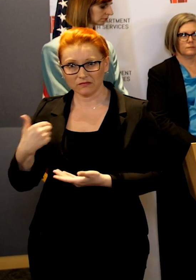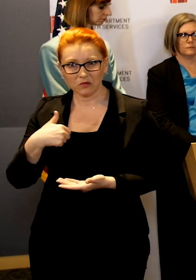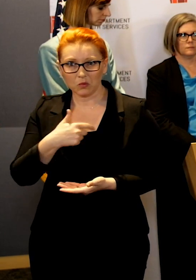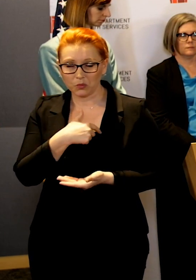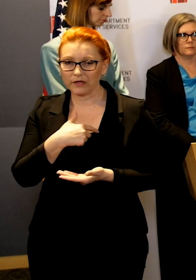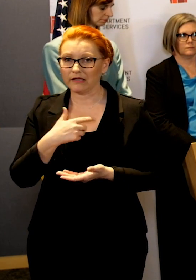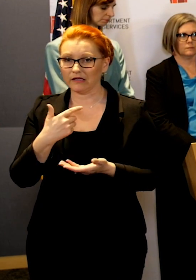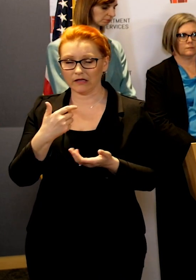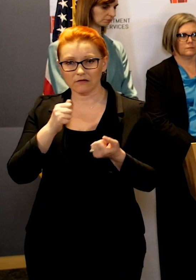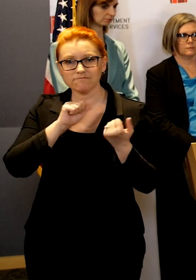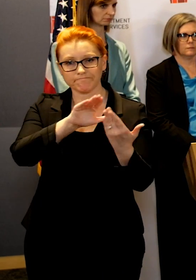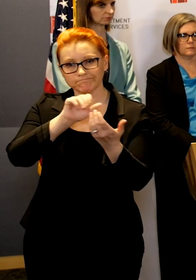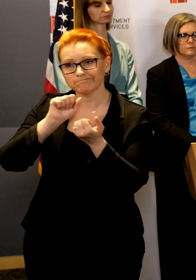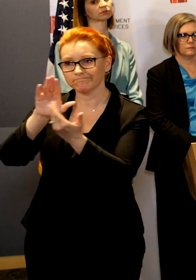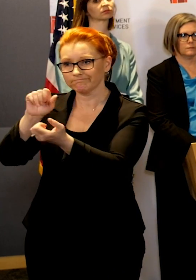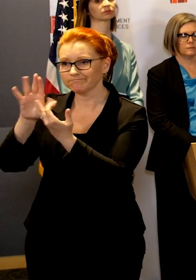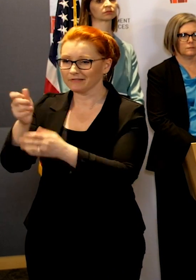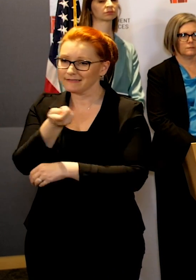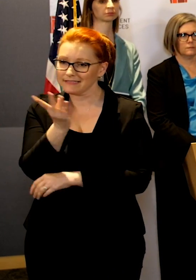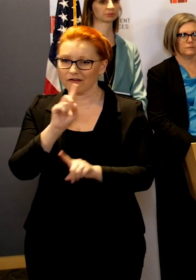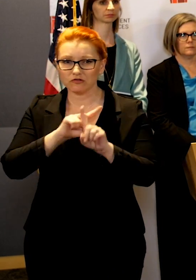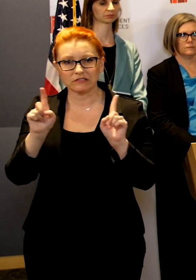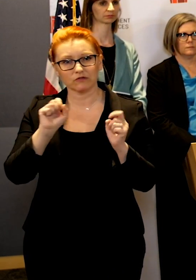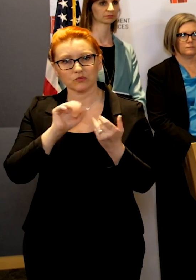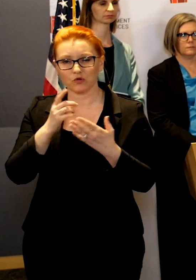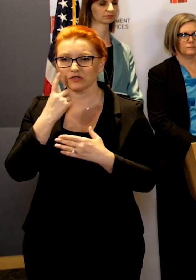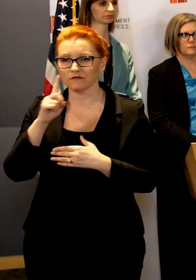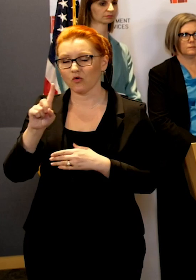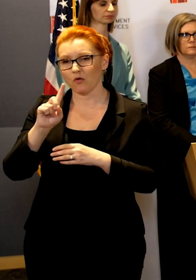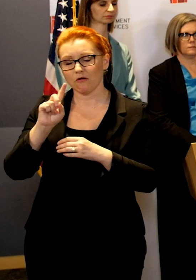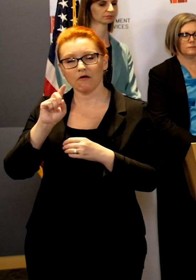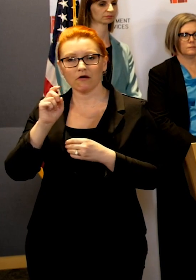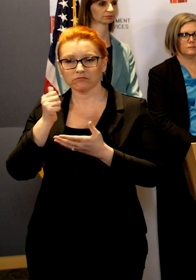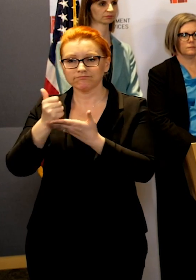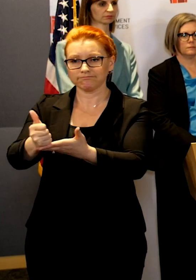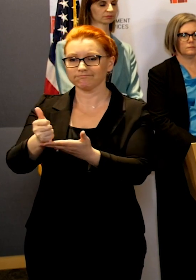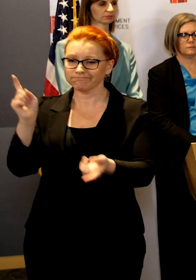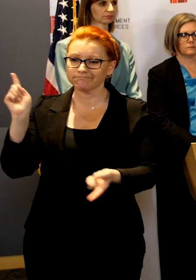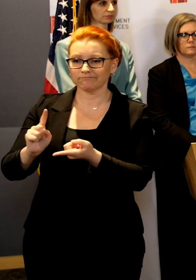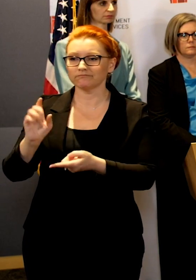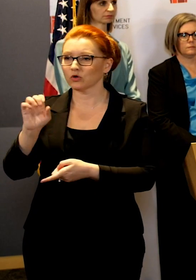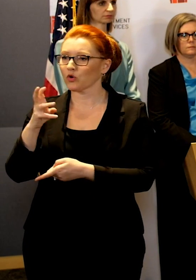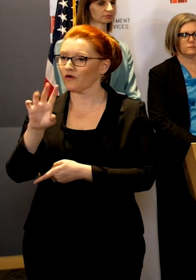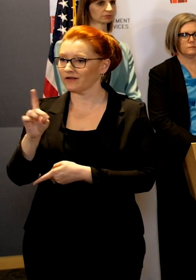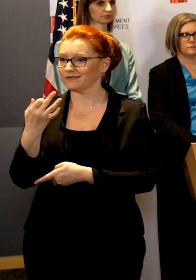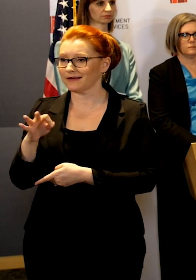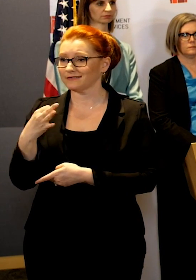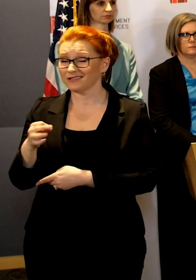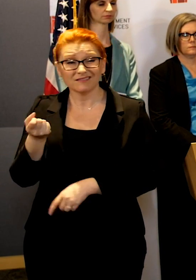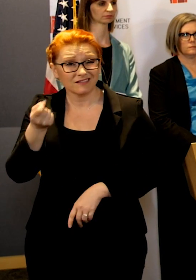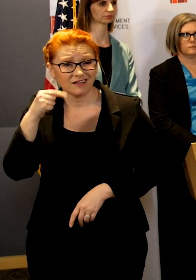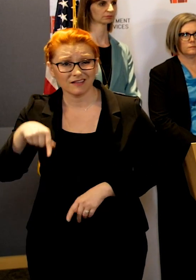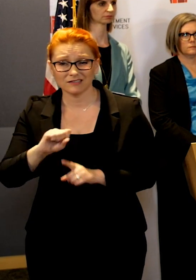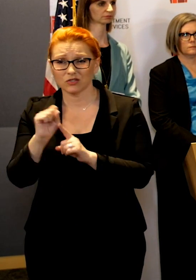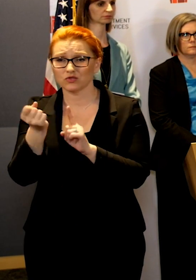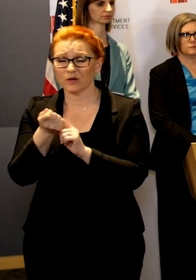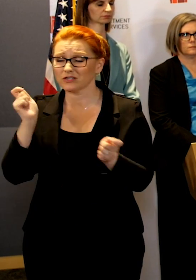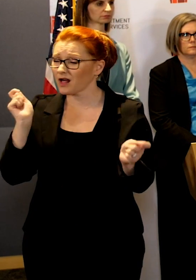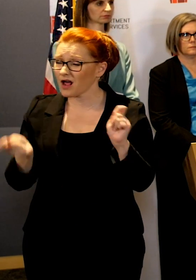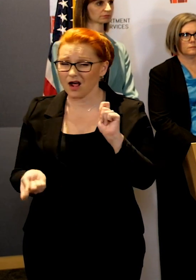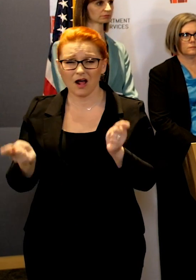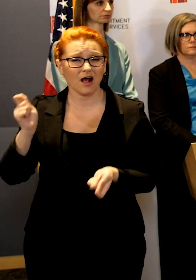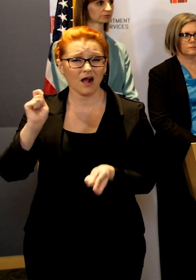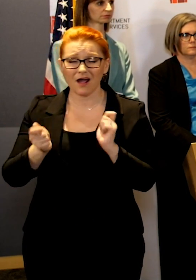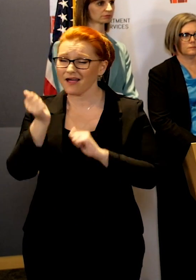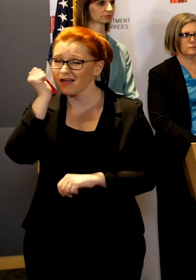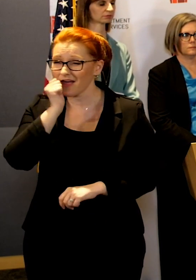several fronts to address the impact of COVID-19 on Arizona. And this situation is constantly evolving, as we've